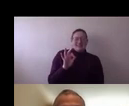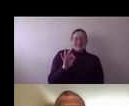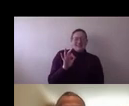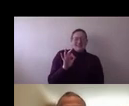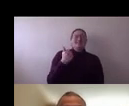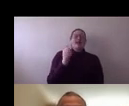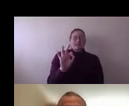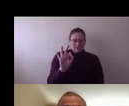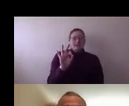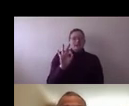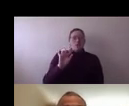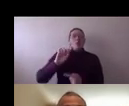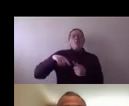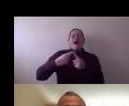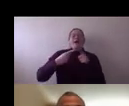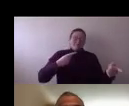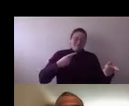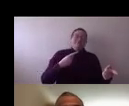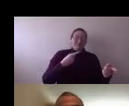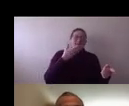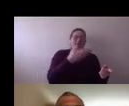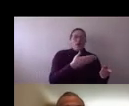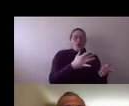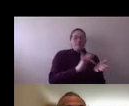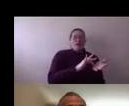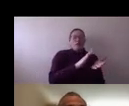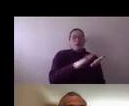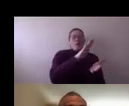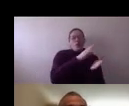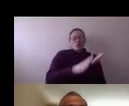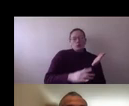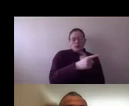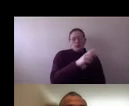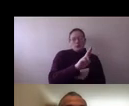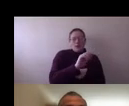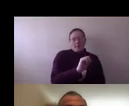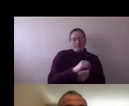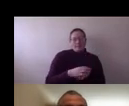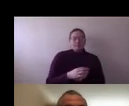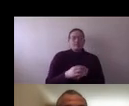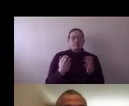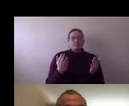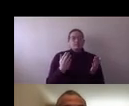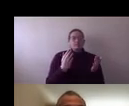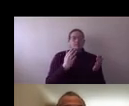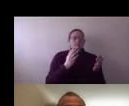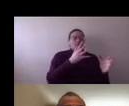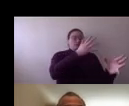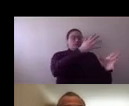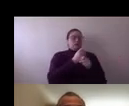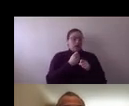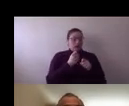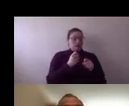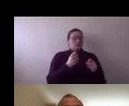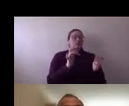1919, when she was a medical college student. And then once she received her medical